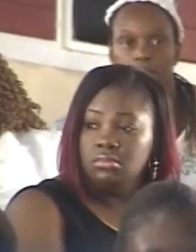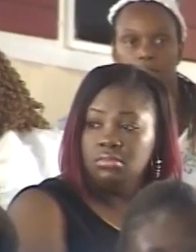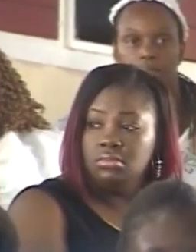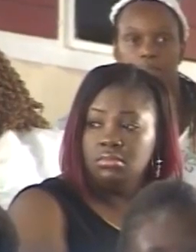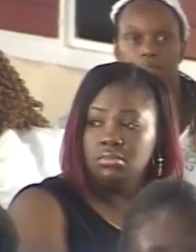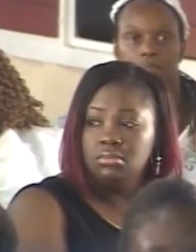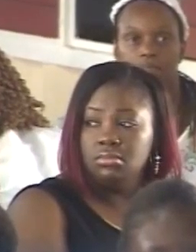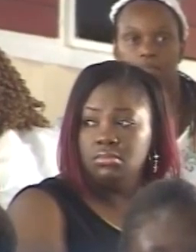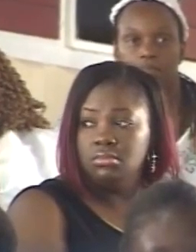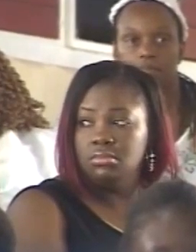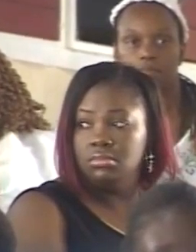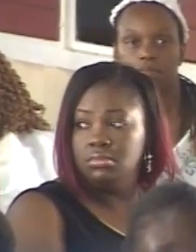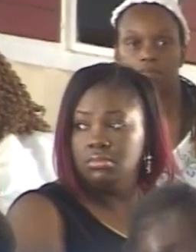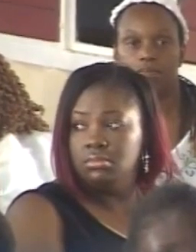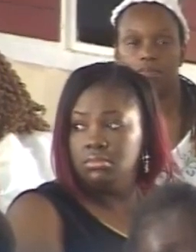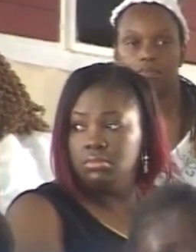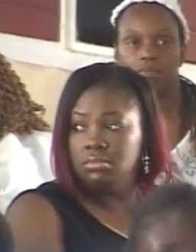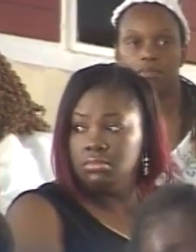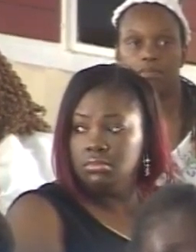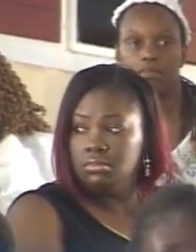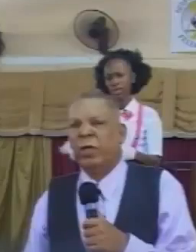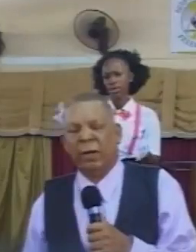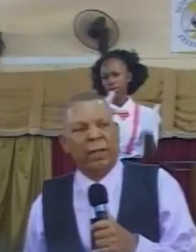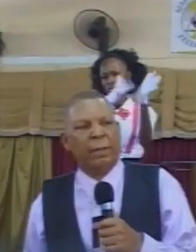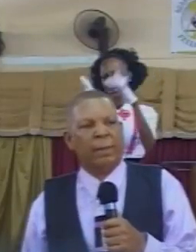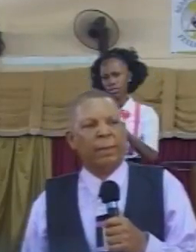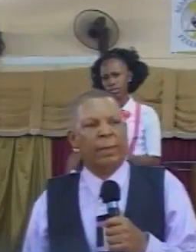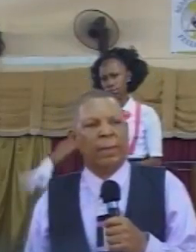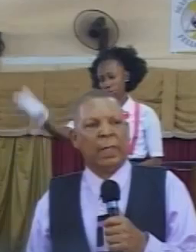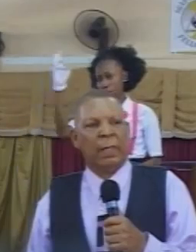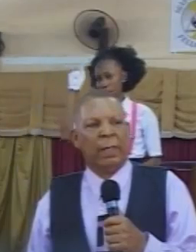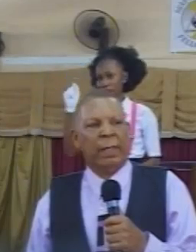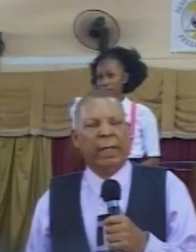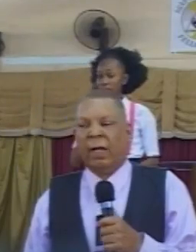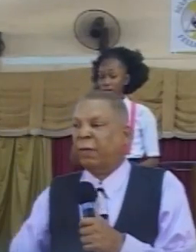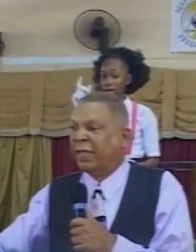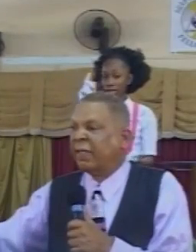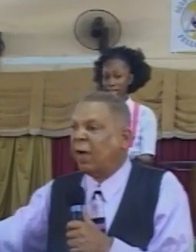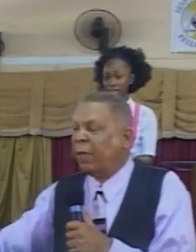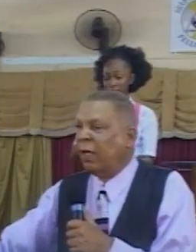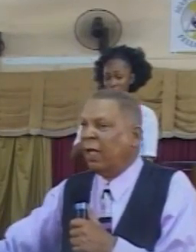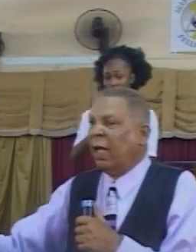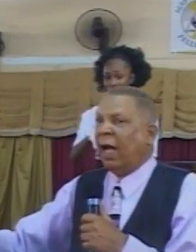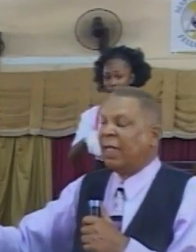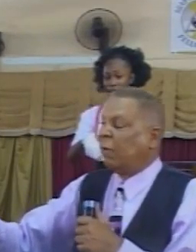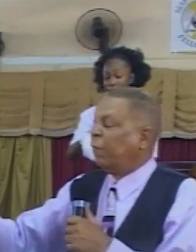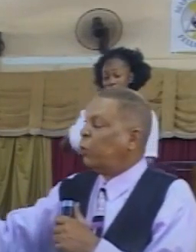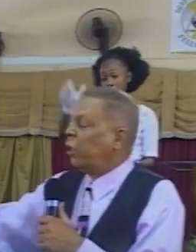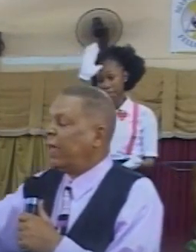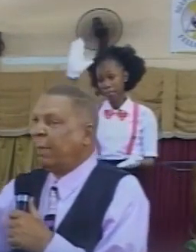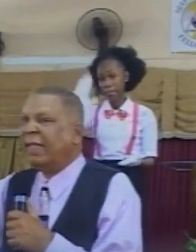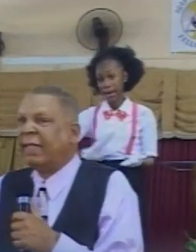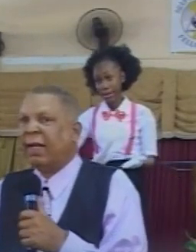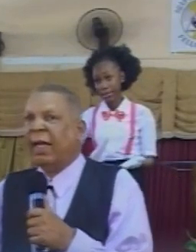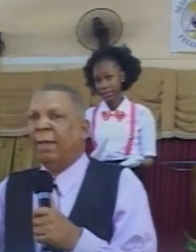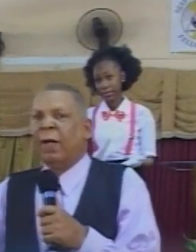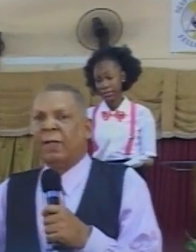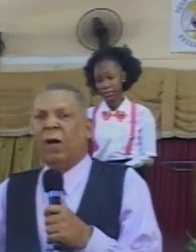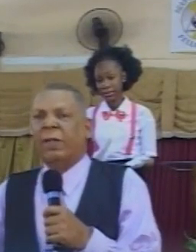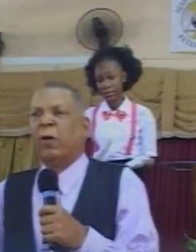And it could be when they realized that Jesus was not going to be this revolutionary. At first I saw him, you know, as a revolutionary and a